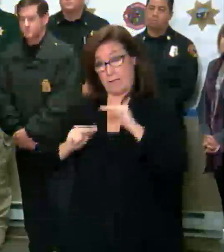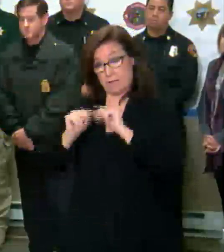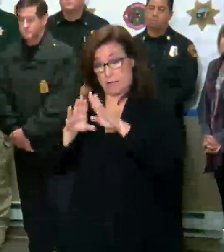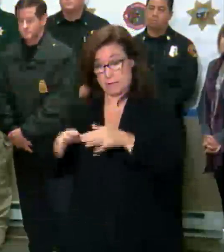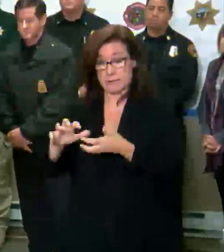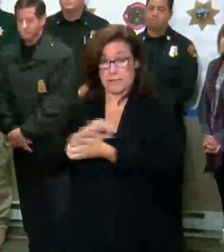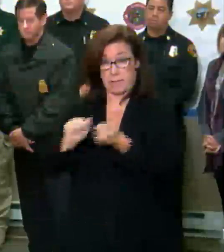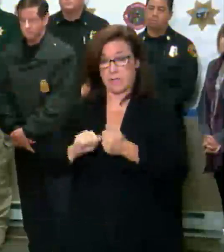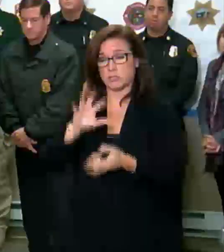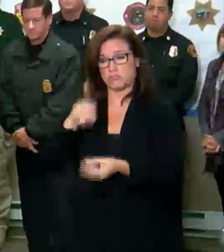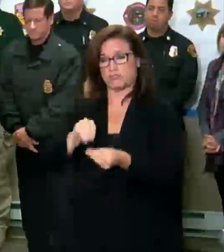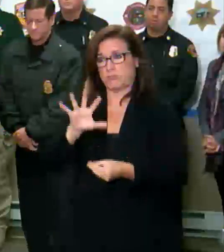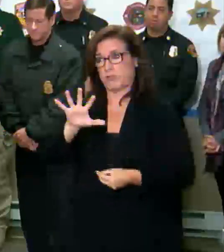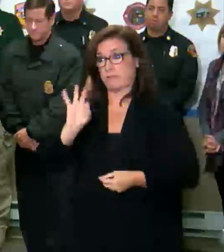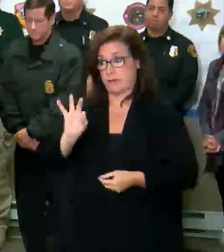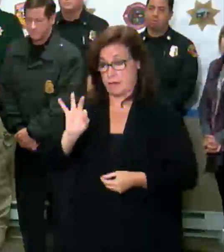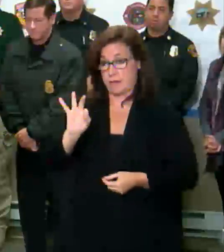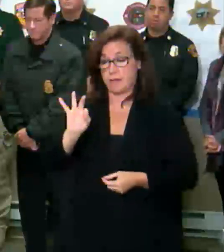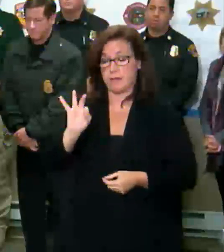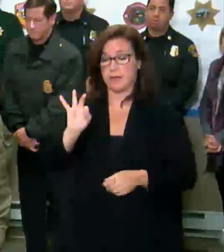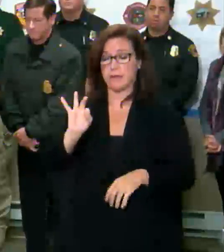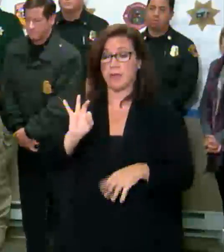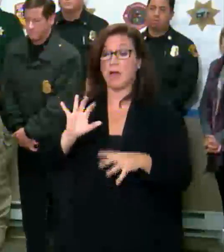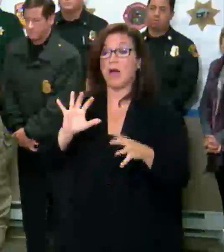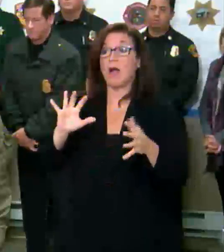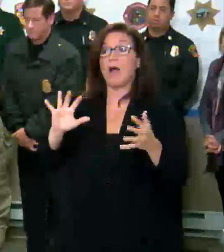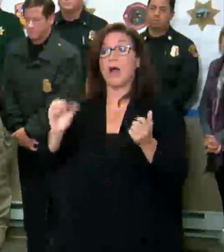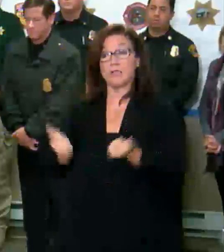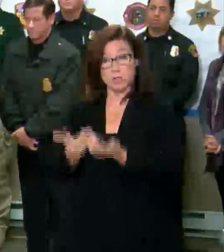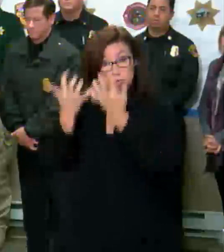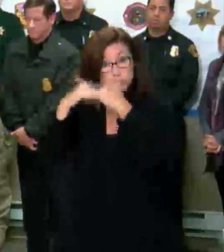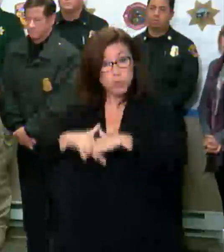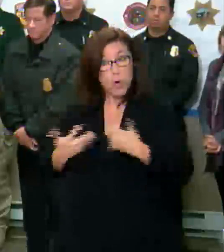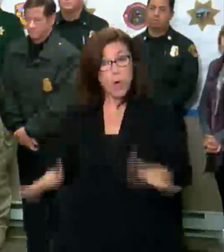59, destroyed